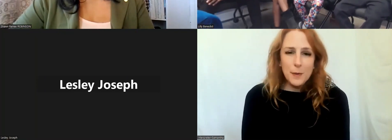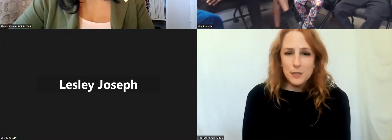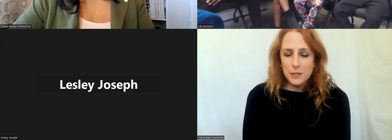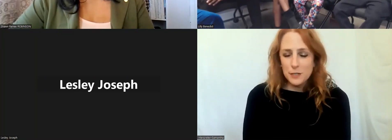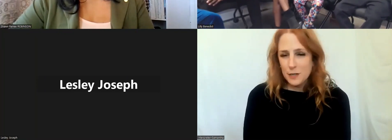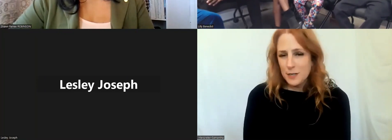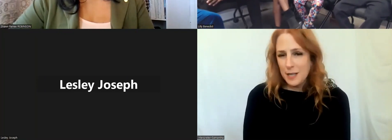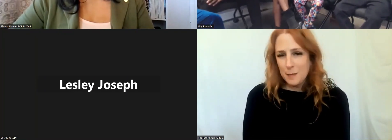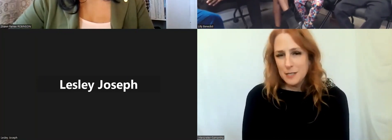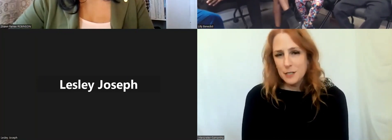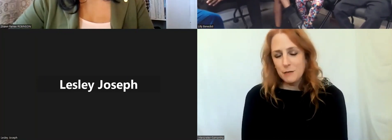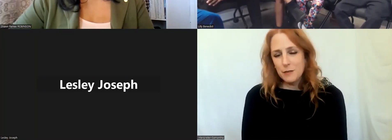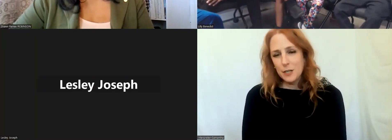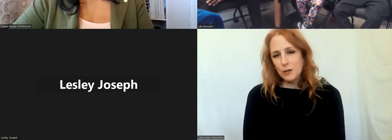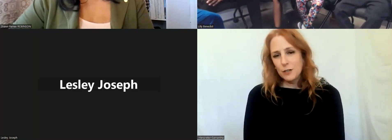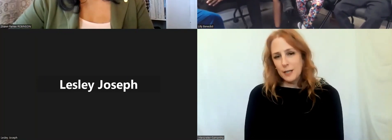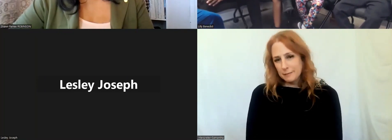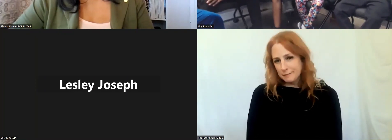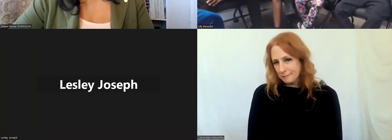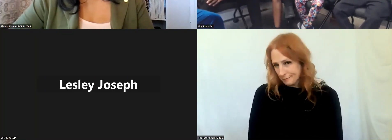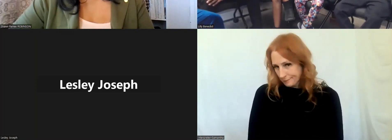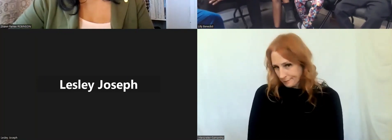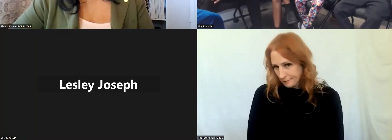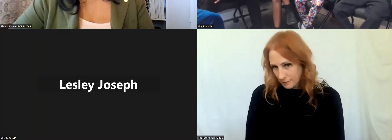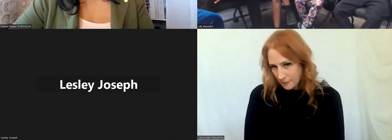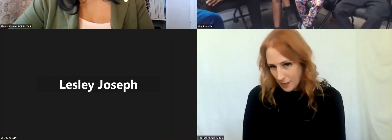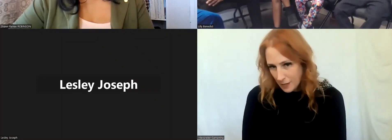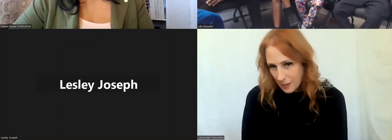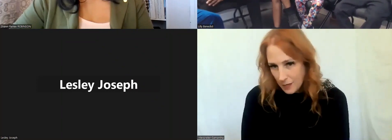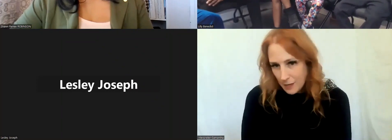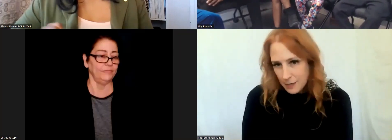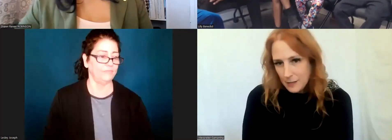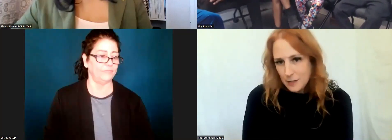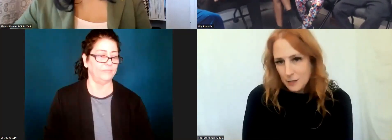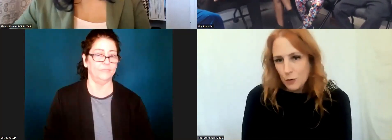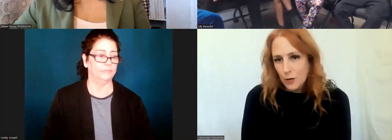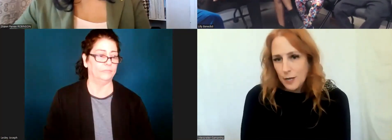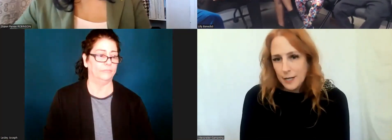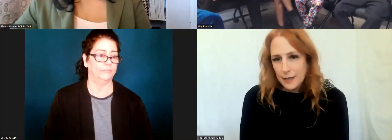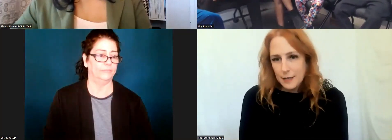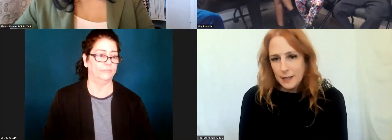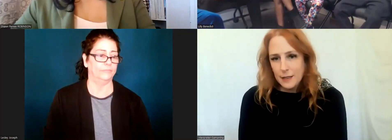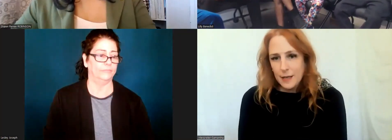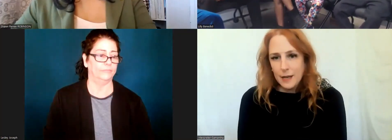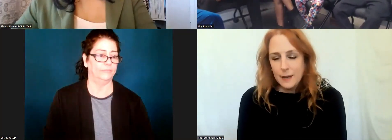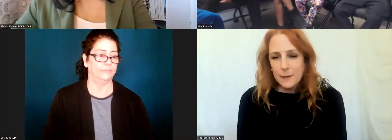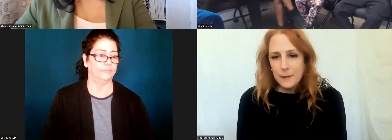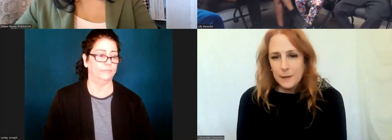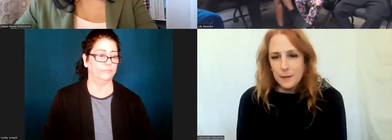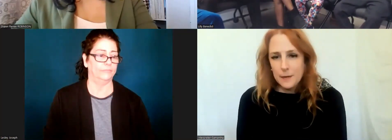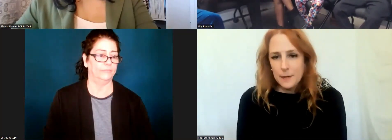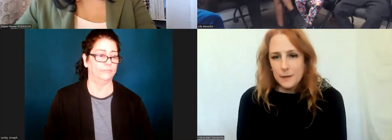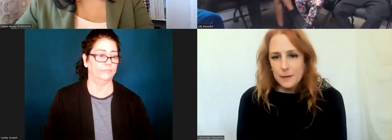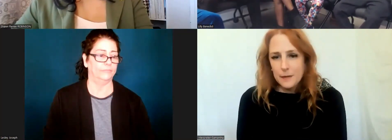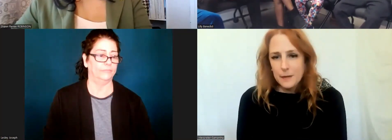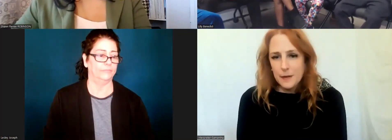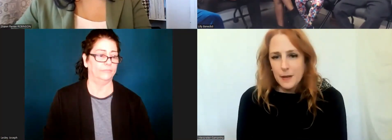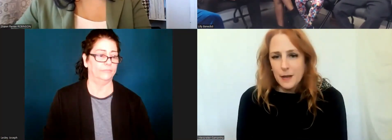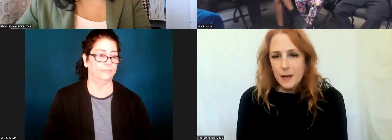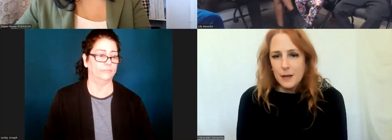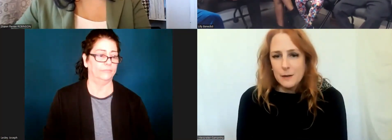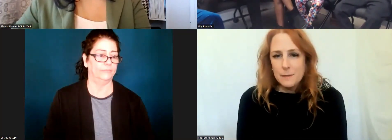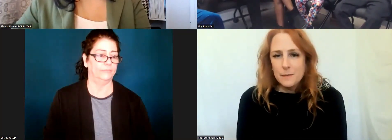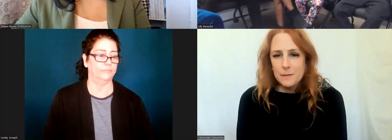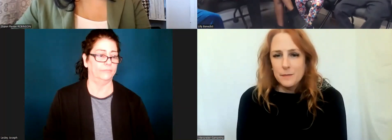of people, and just starting that messaging really early. This is Nora, and I think that